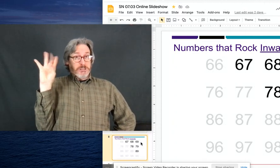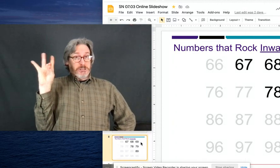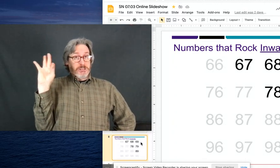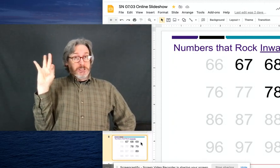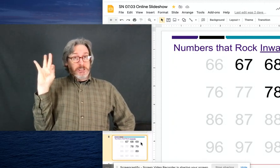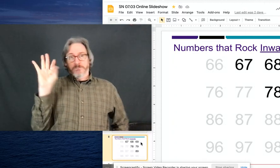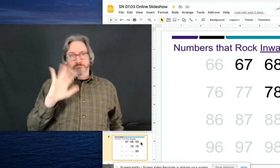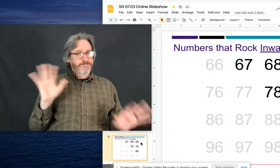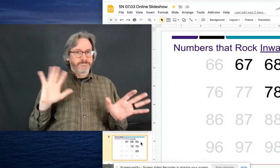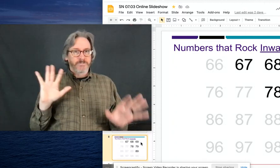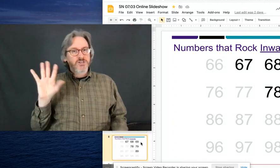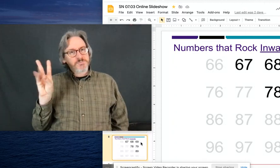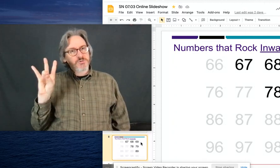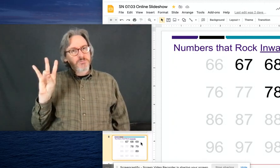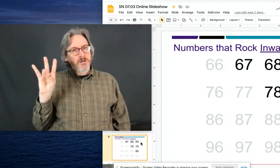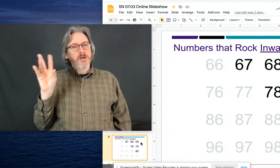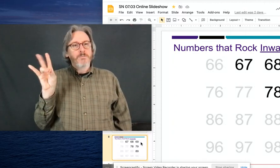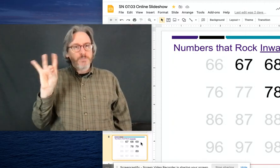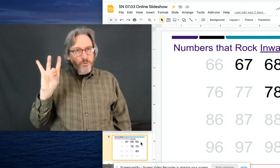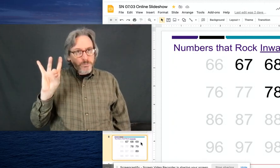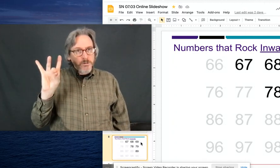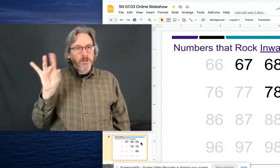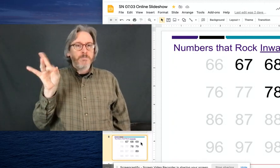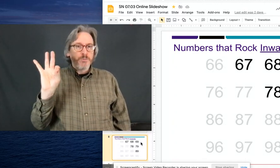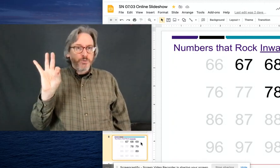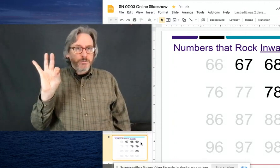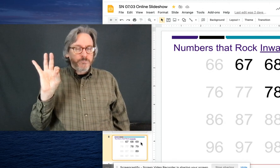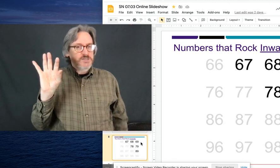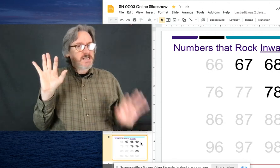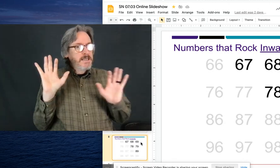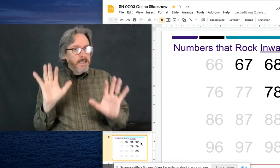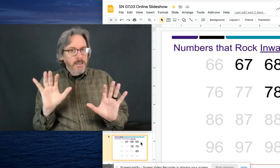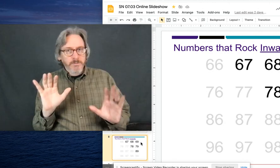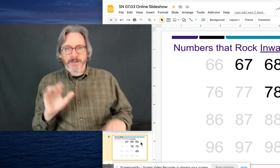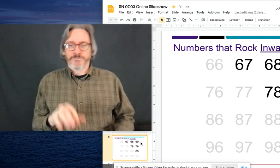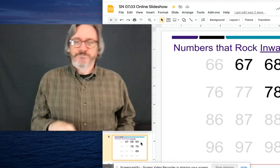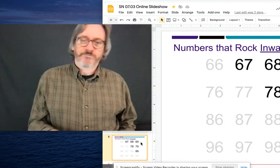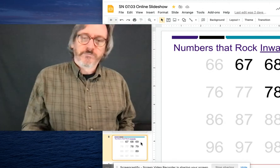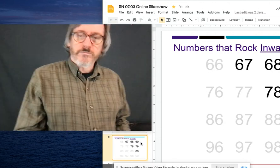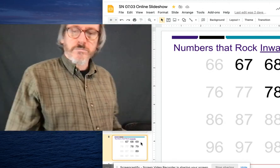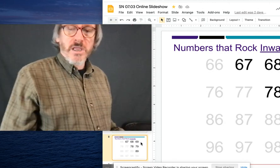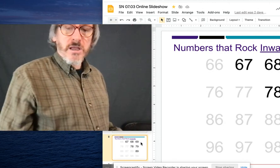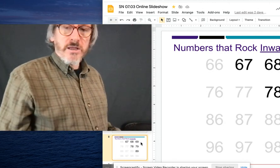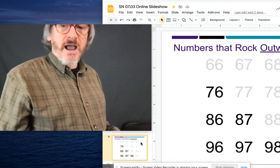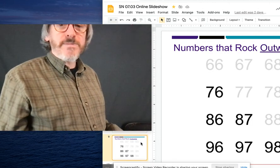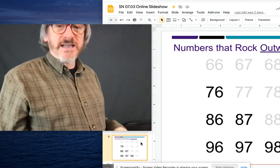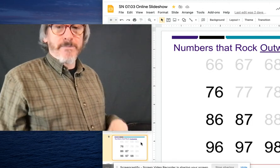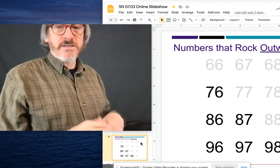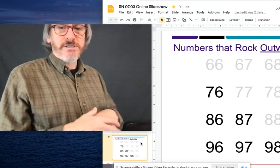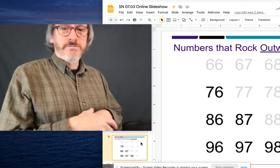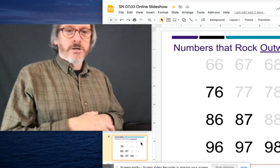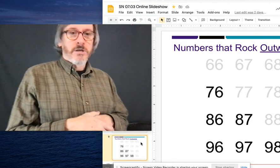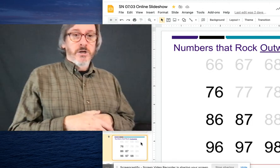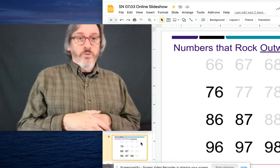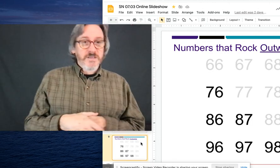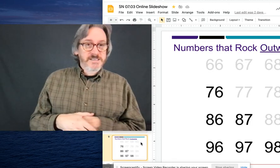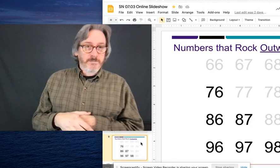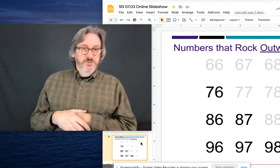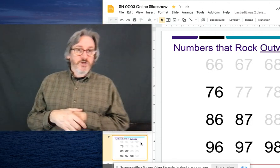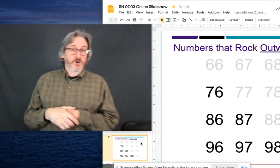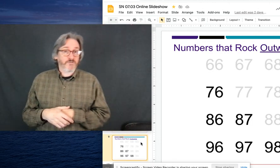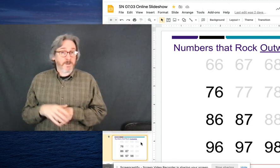67, 78, 89. So it's just a little bit of a turn. It's just to confirm that it's going